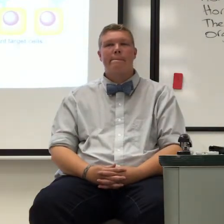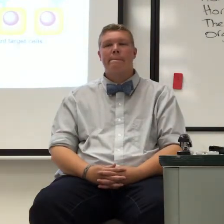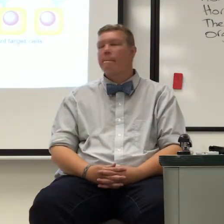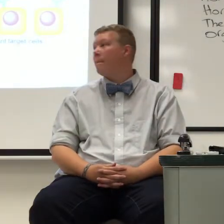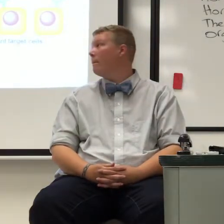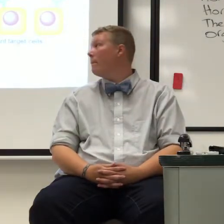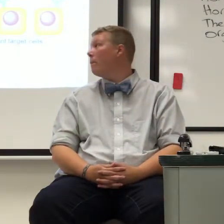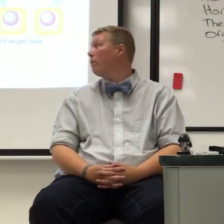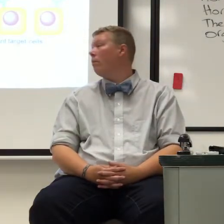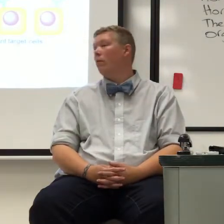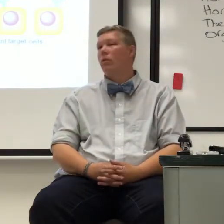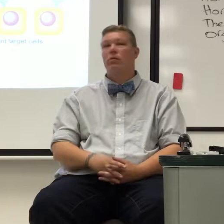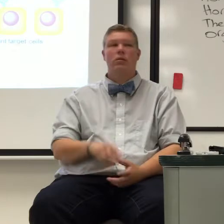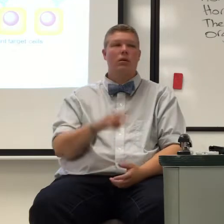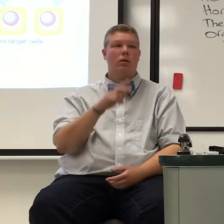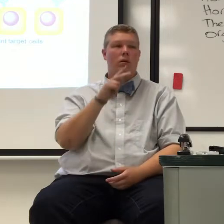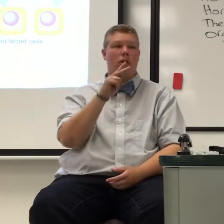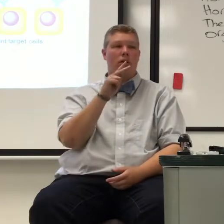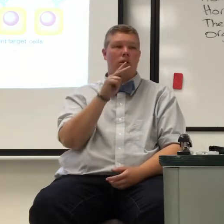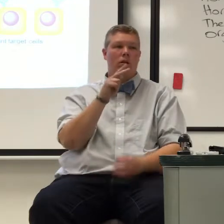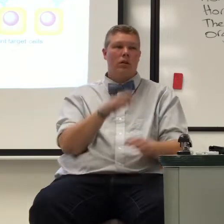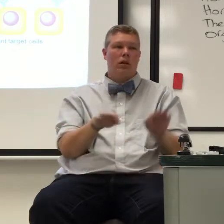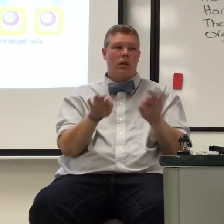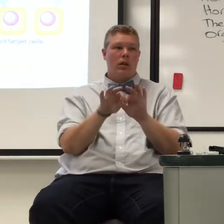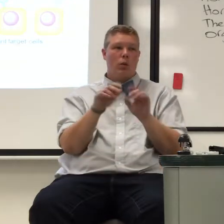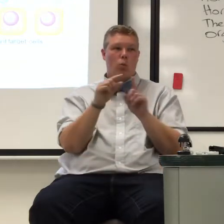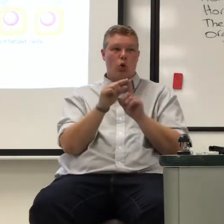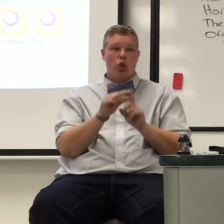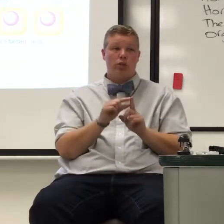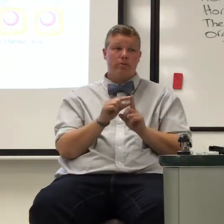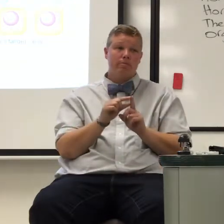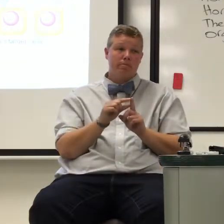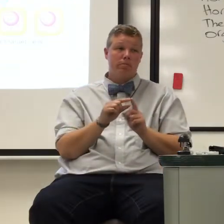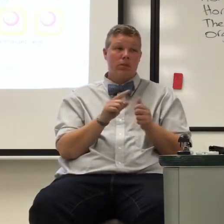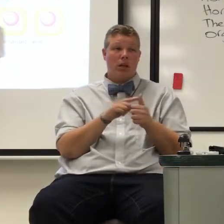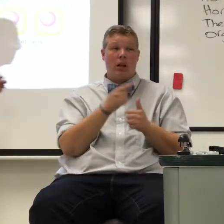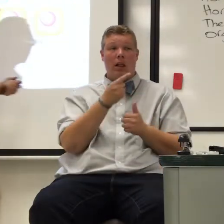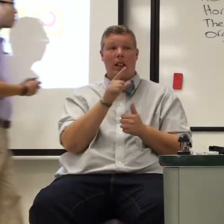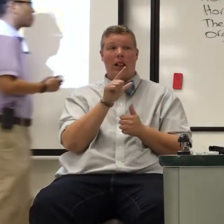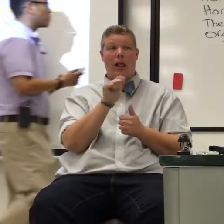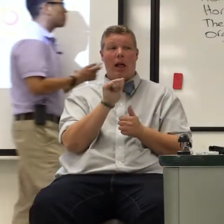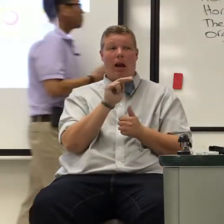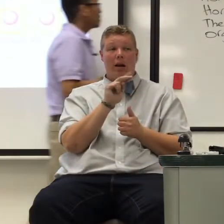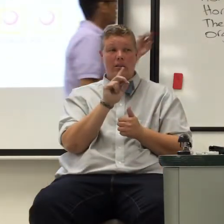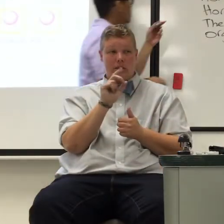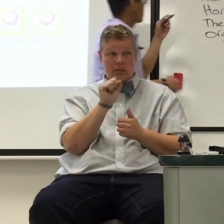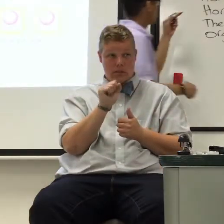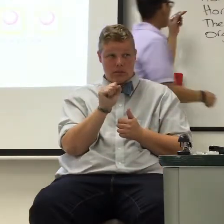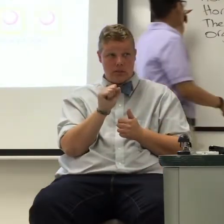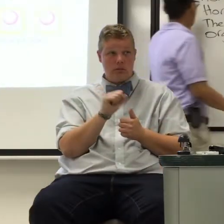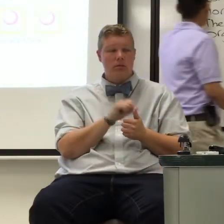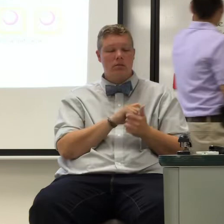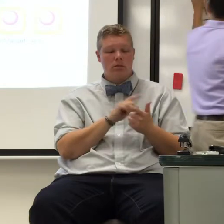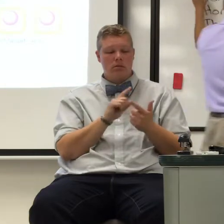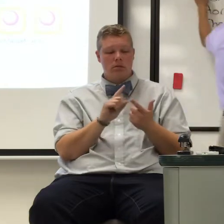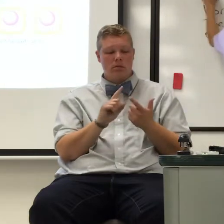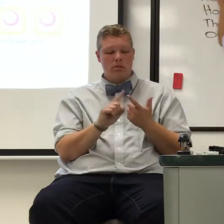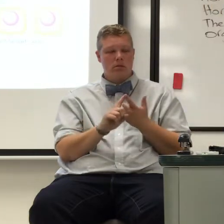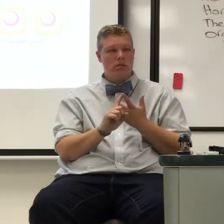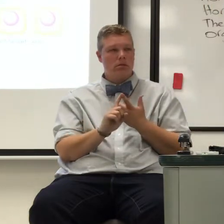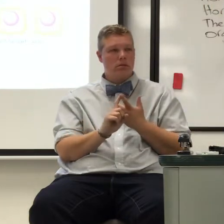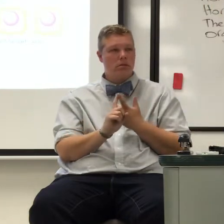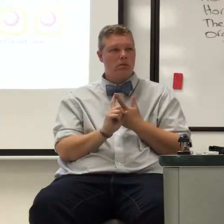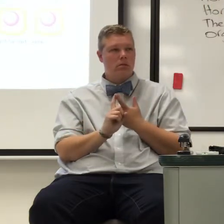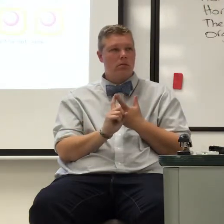So I'd say the key words there for studying physiology, you got to study the glands themselves. We'll go through them one by one